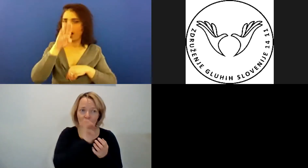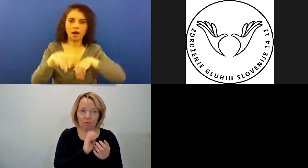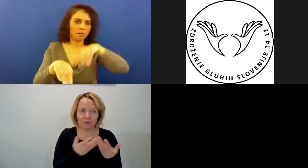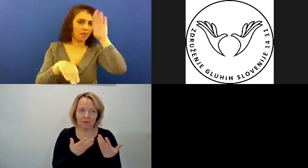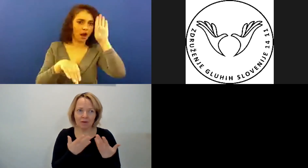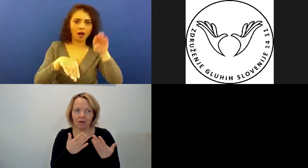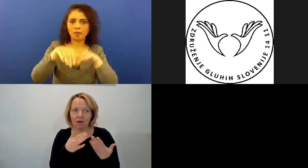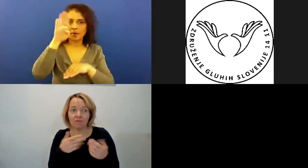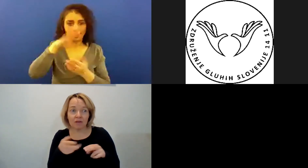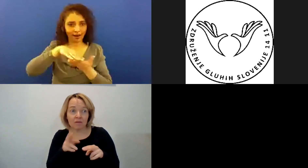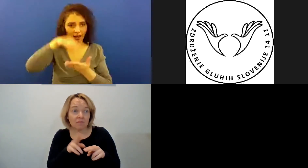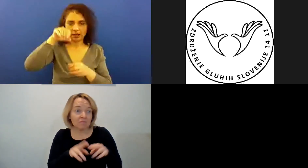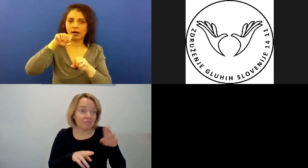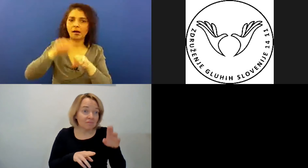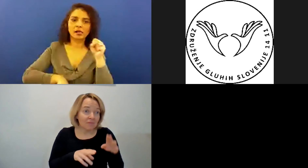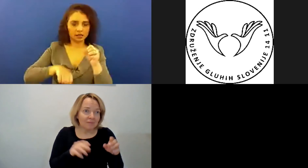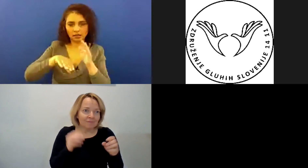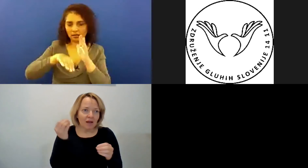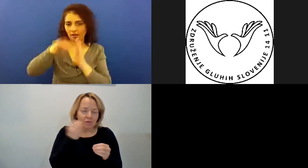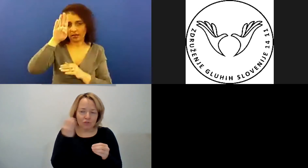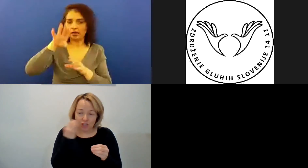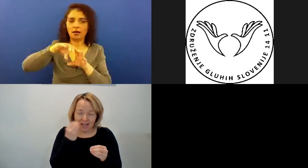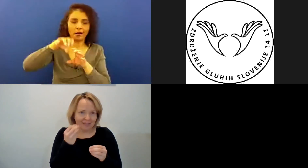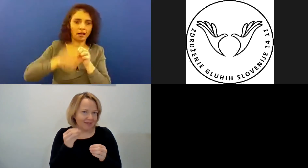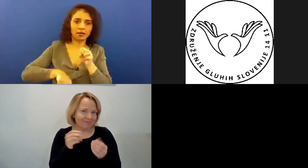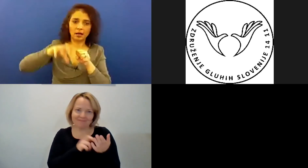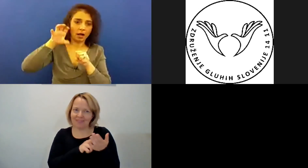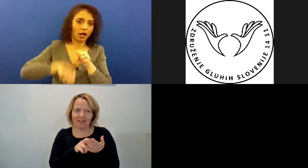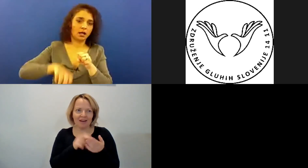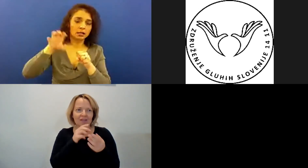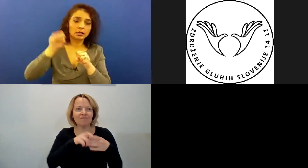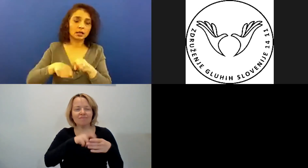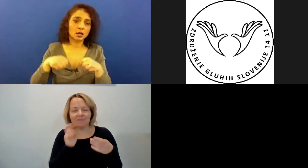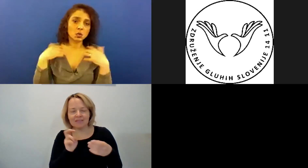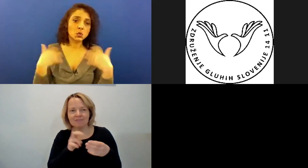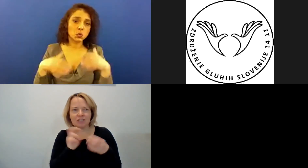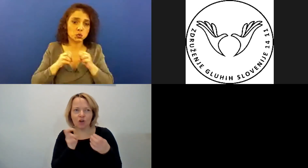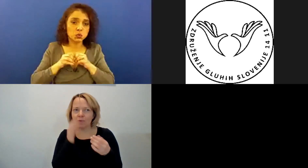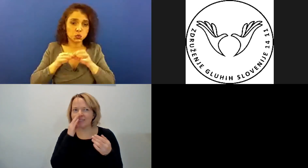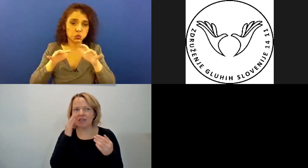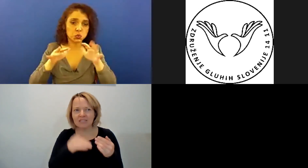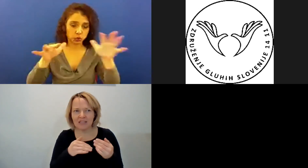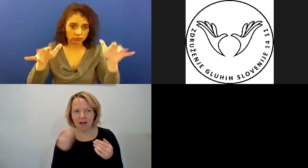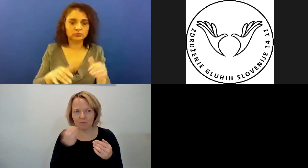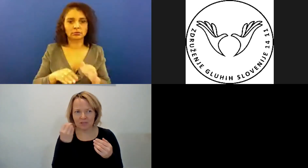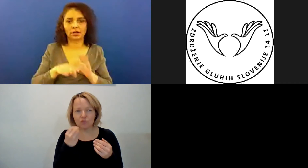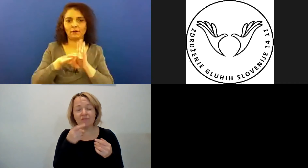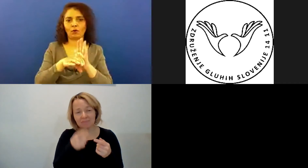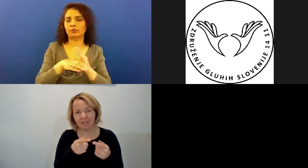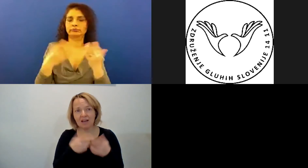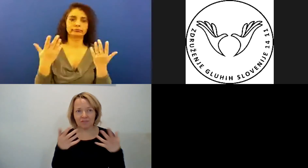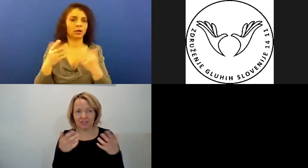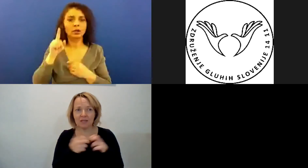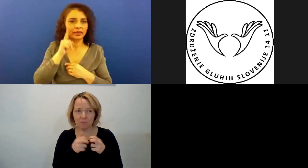living in several places in Europe, meeting many barriers, especially they had no access to